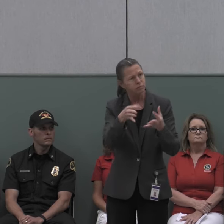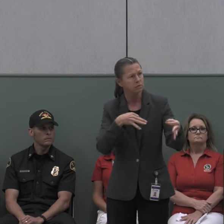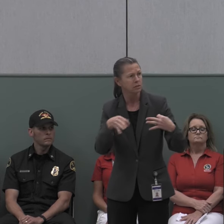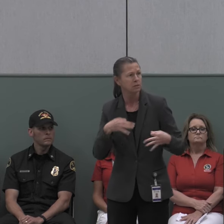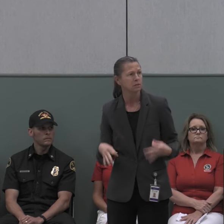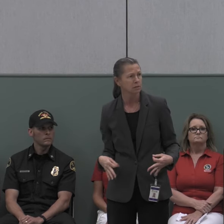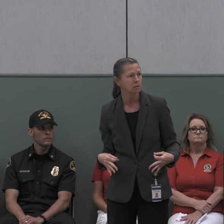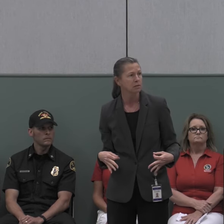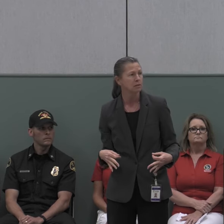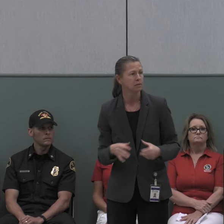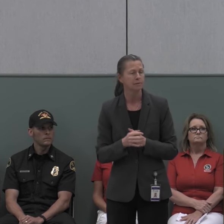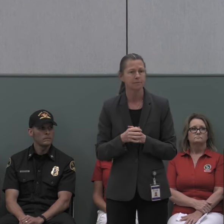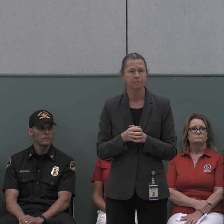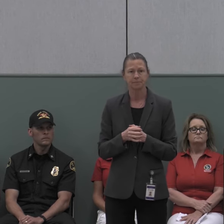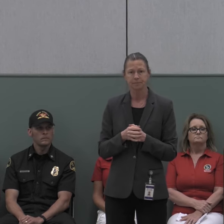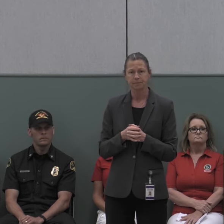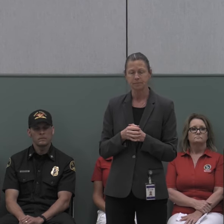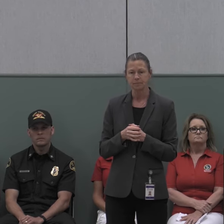out what's going on.